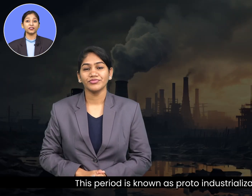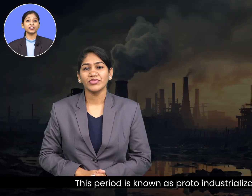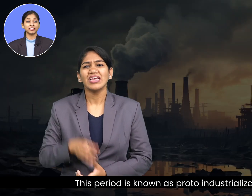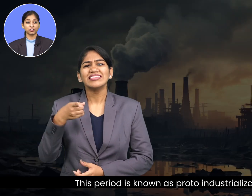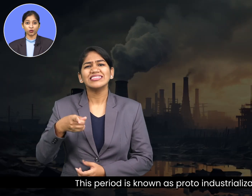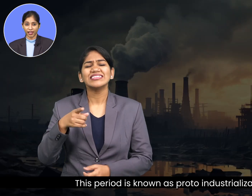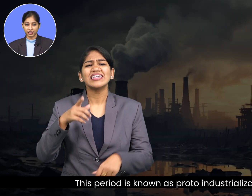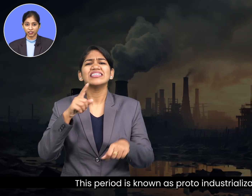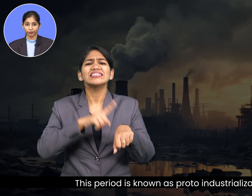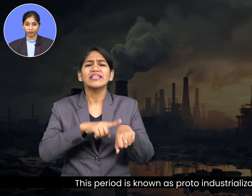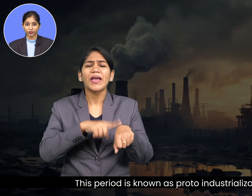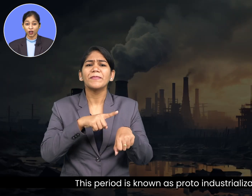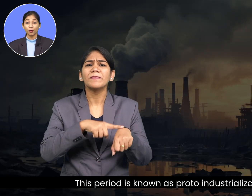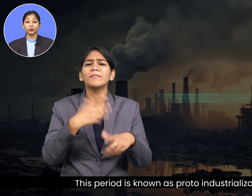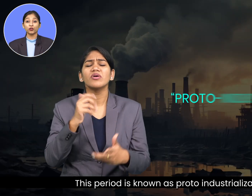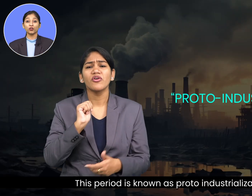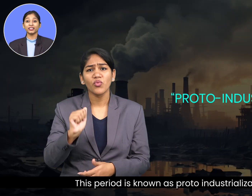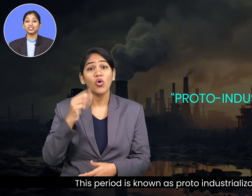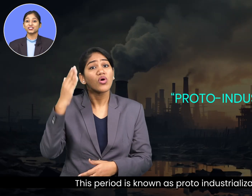This period is known as